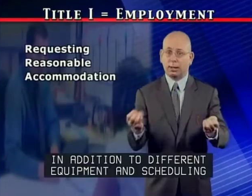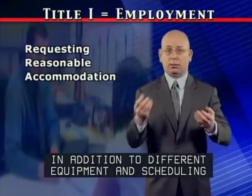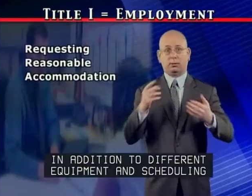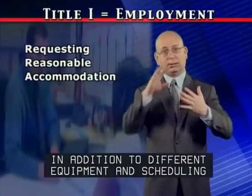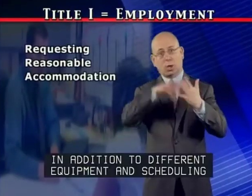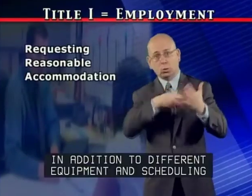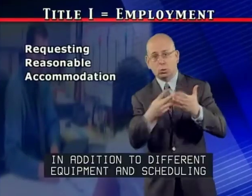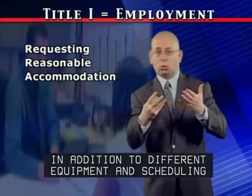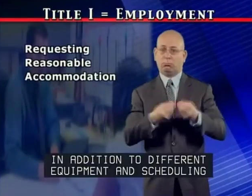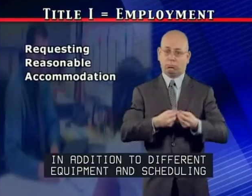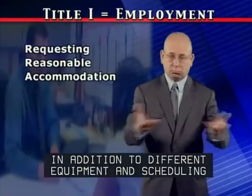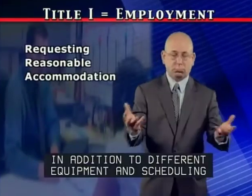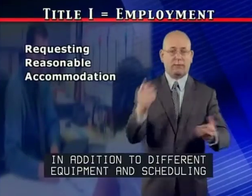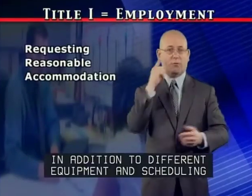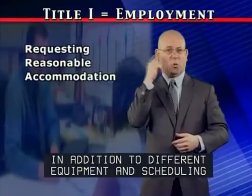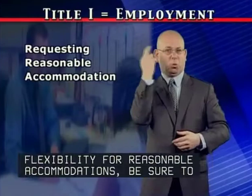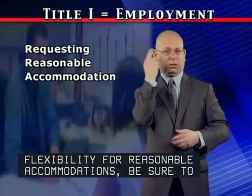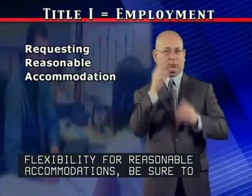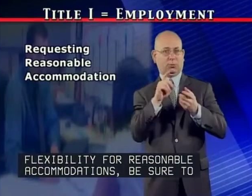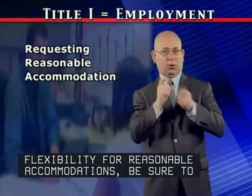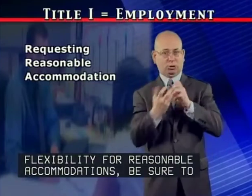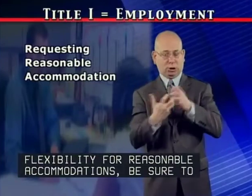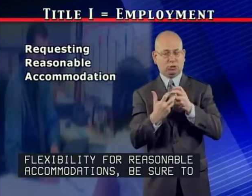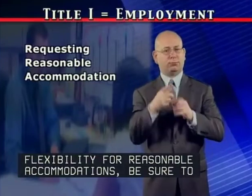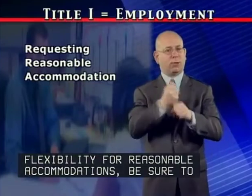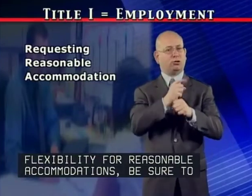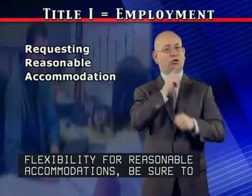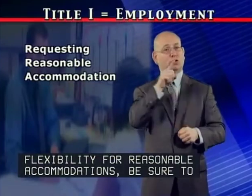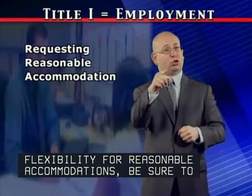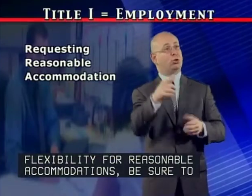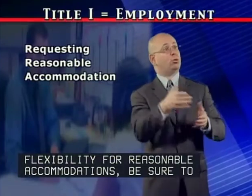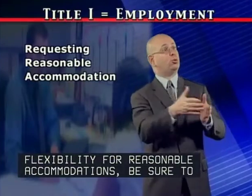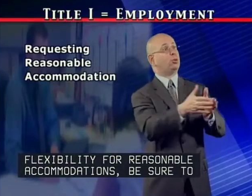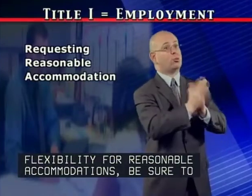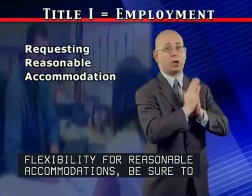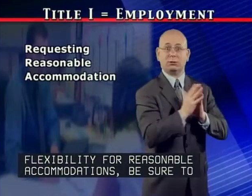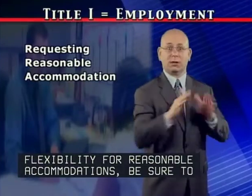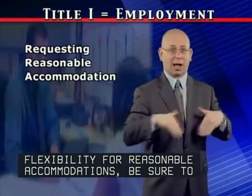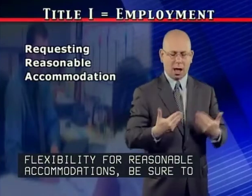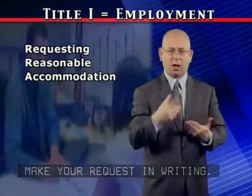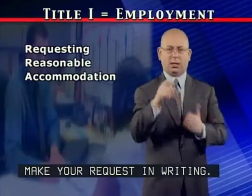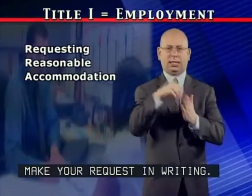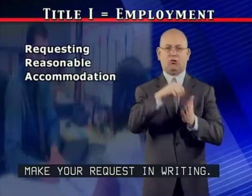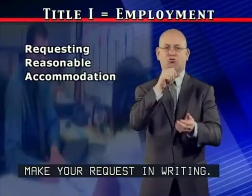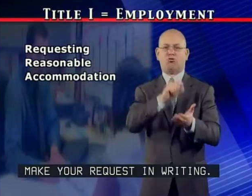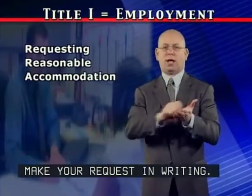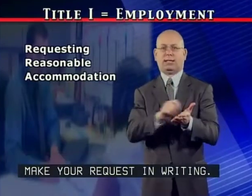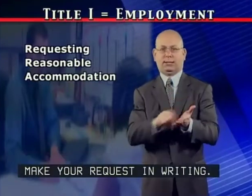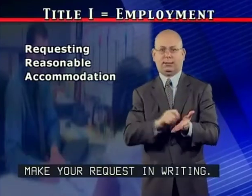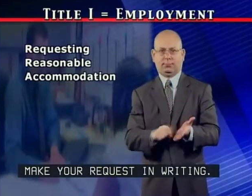In addition to different equipment and scheduling flexibility for reasonable accommodations, be sure to make your request in